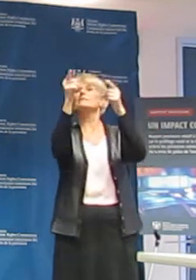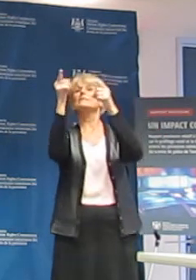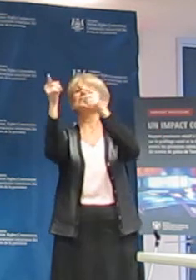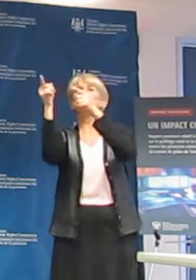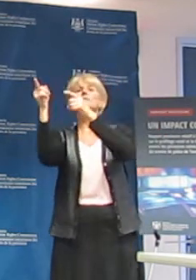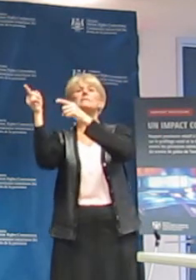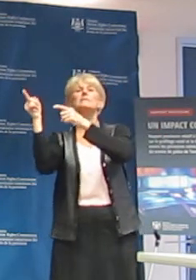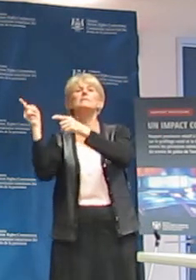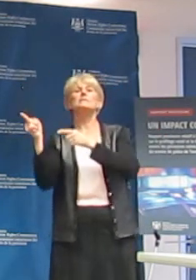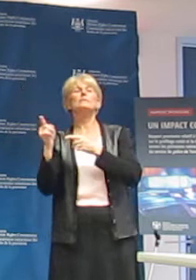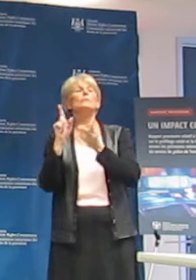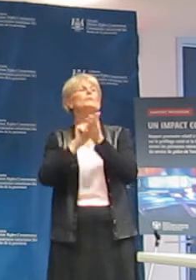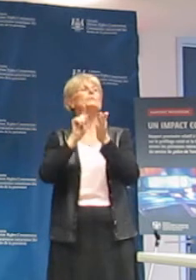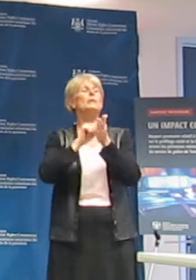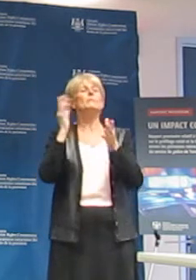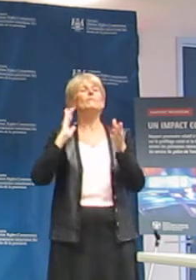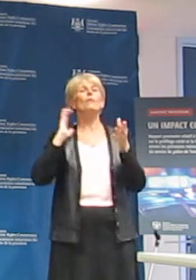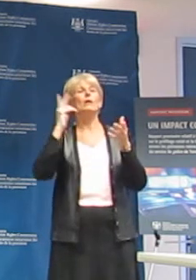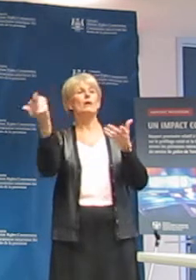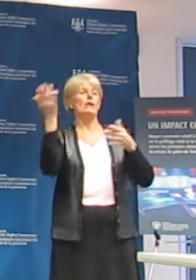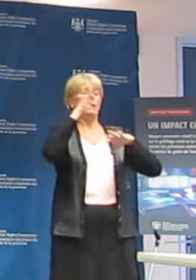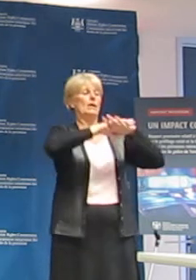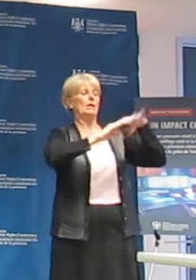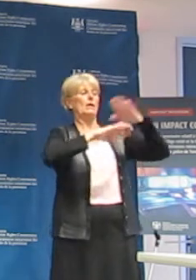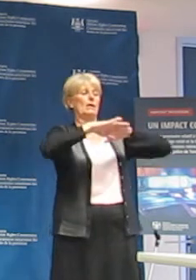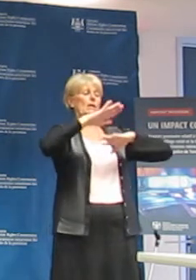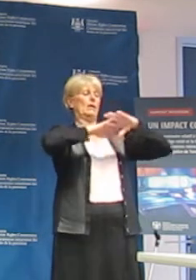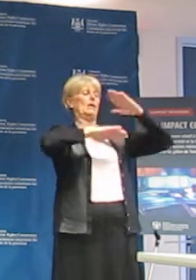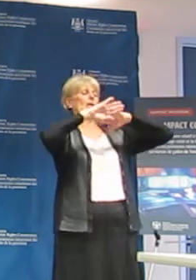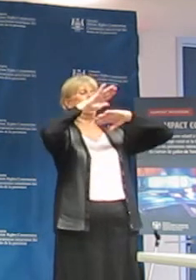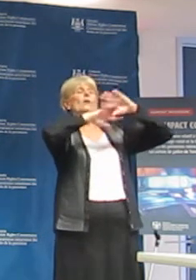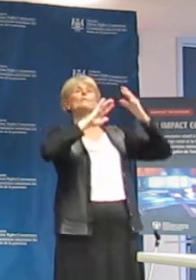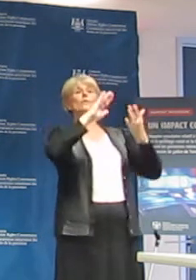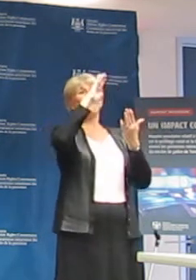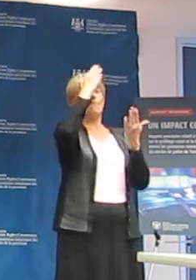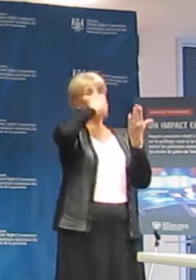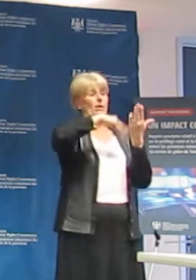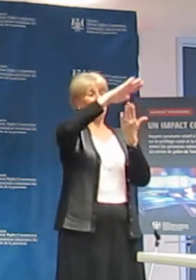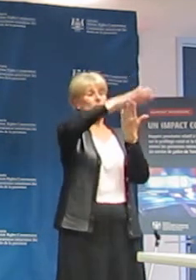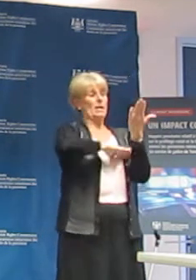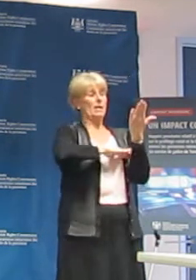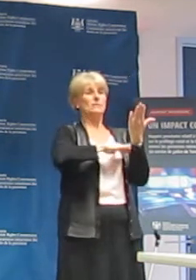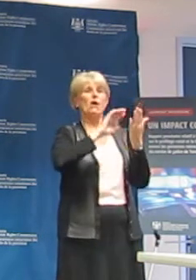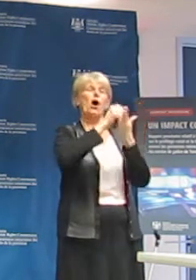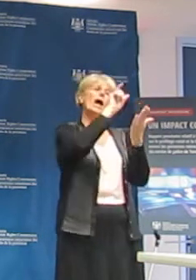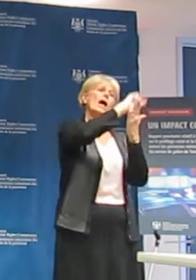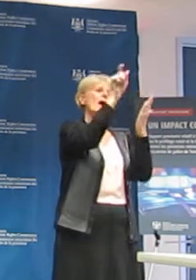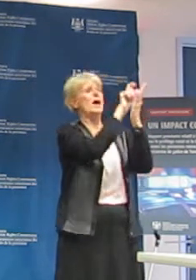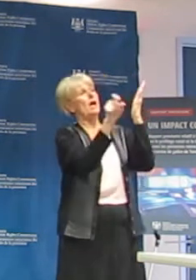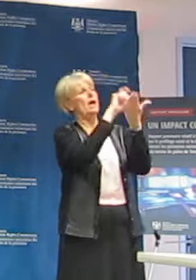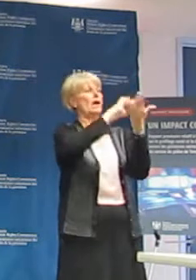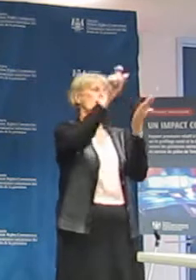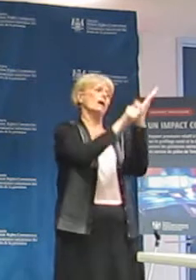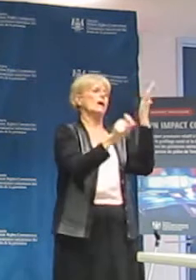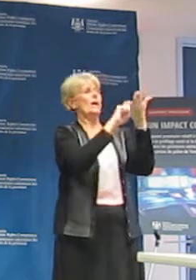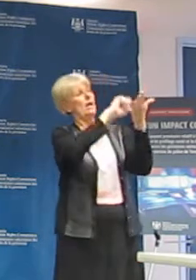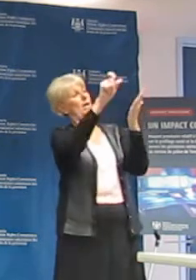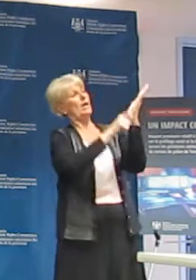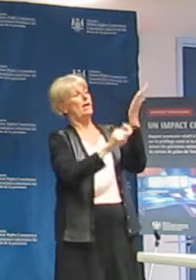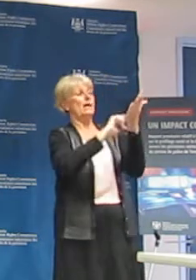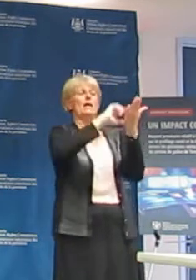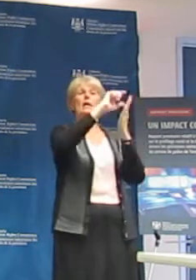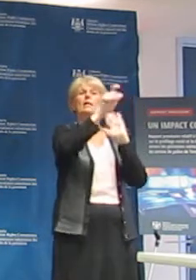other papers before on the front page. So the whole front page story was headlines after